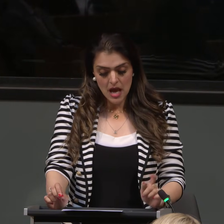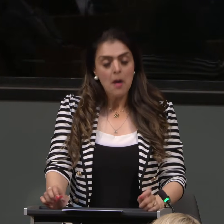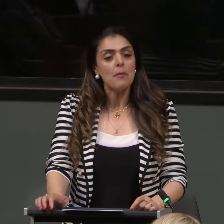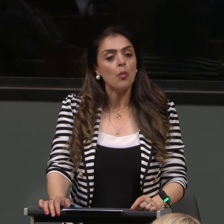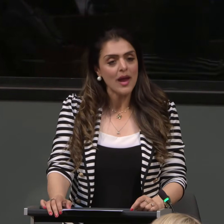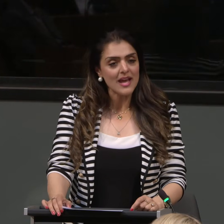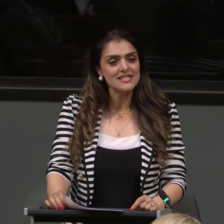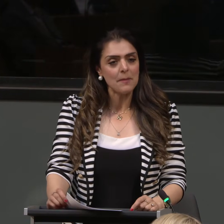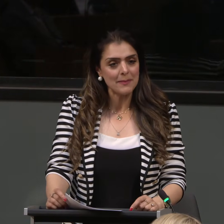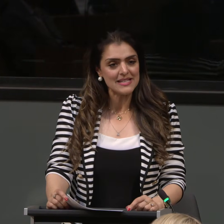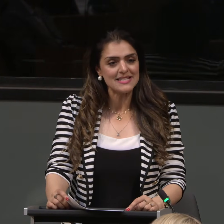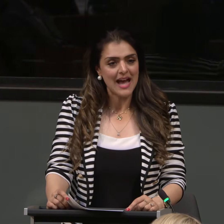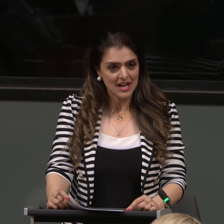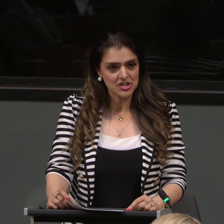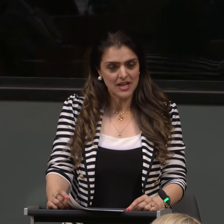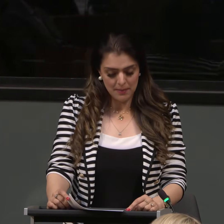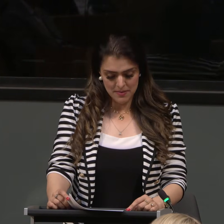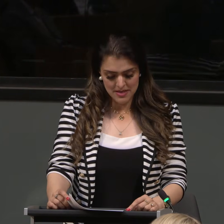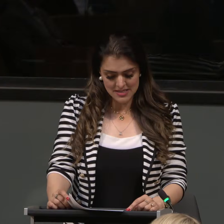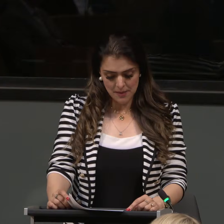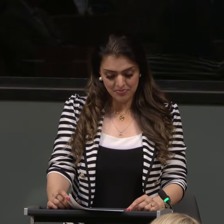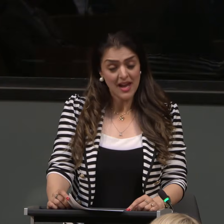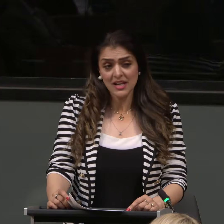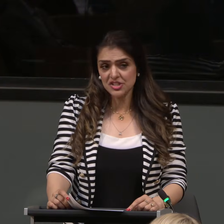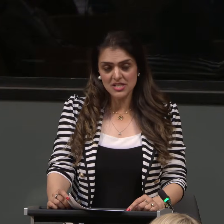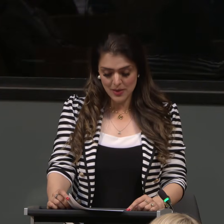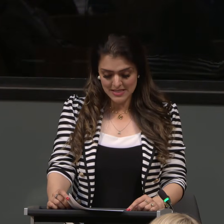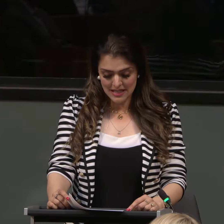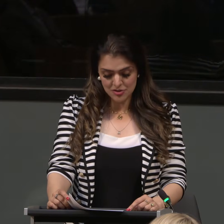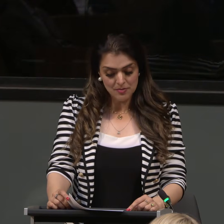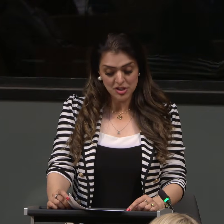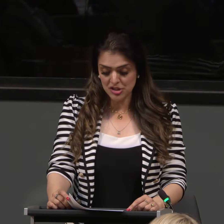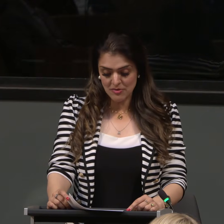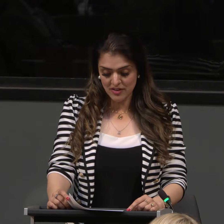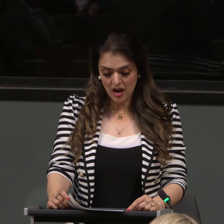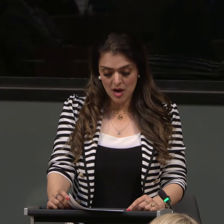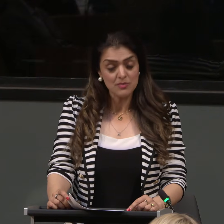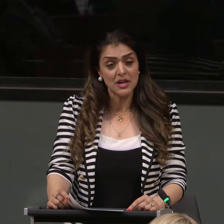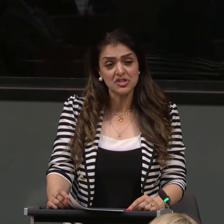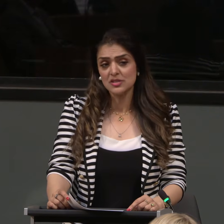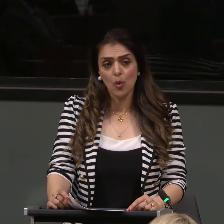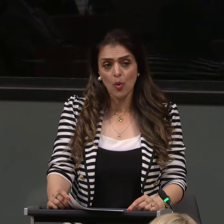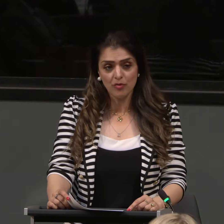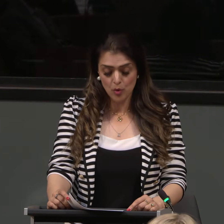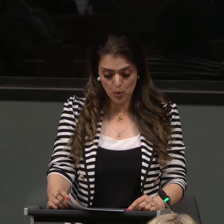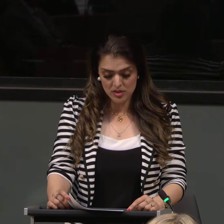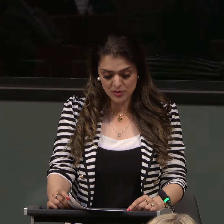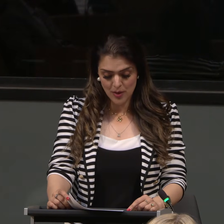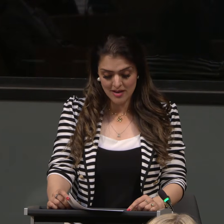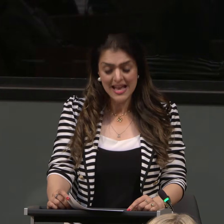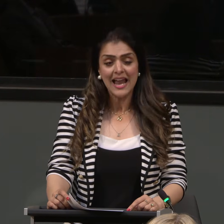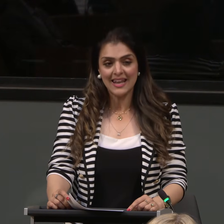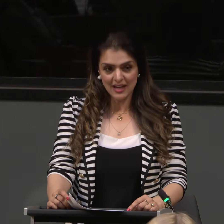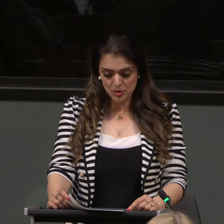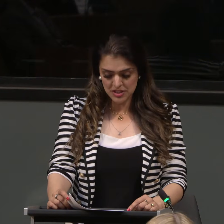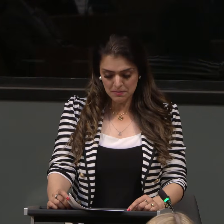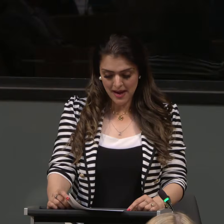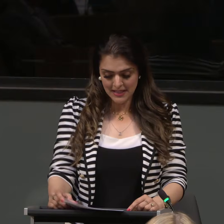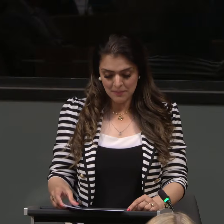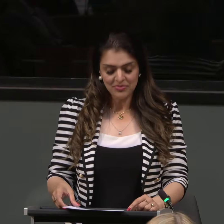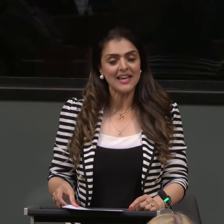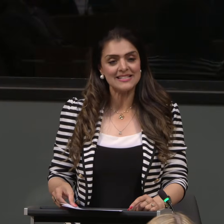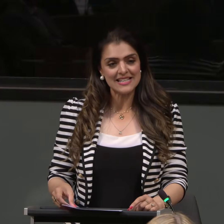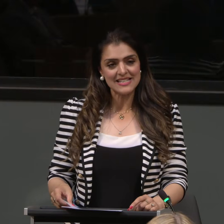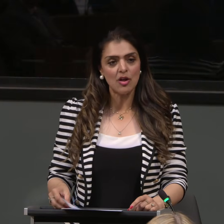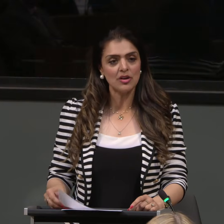government, but where is the immediate action, Cabinet Minister? NHS waiting lists remain shamefully high, with patients in all four corners of Wales languishing in